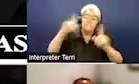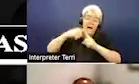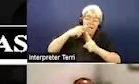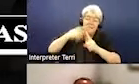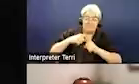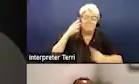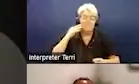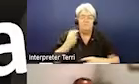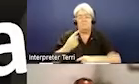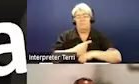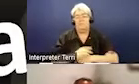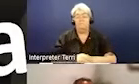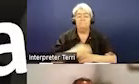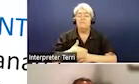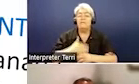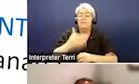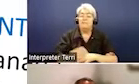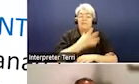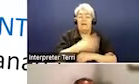you'll go to the next slide, please.